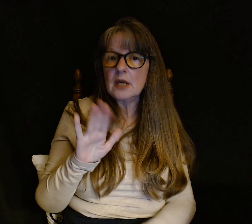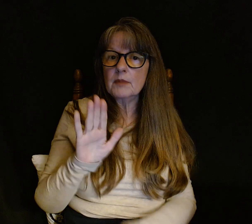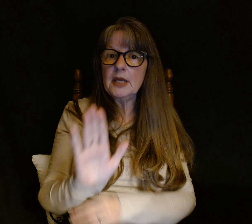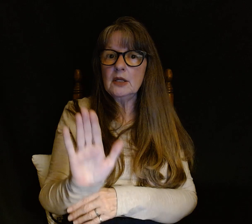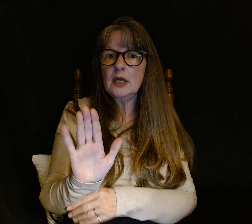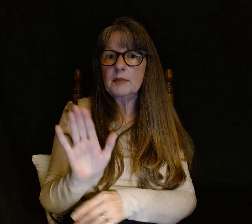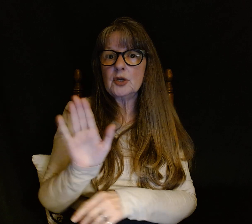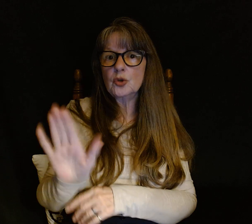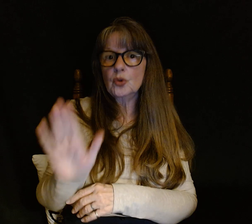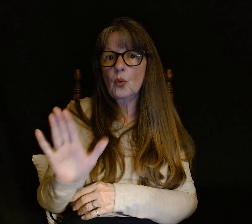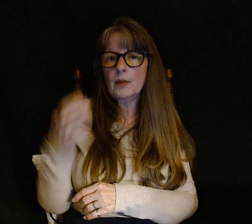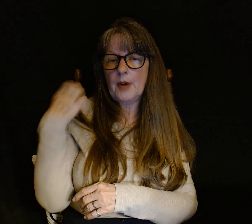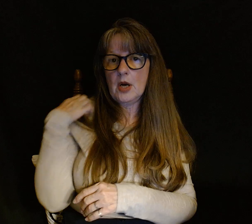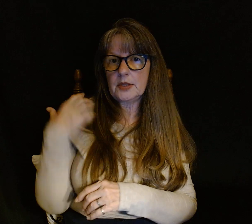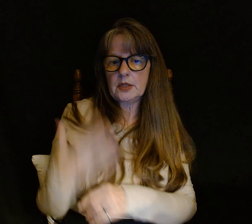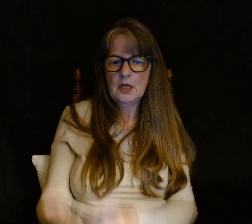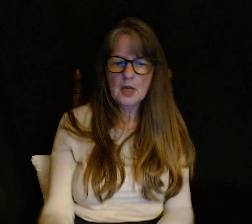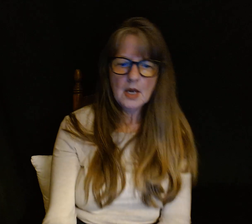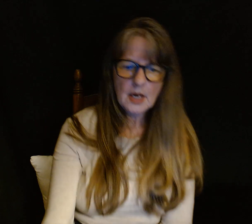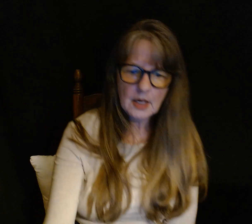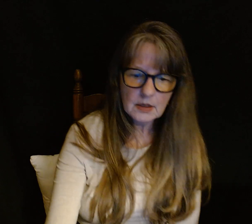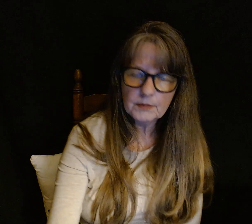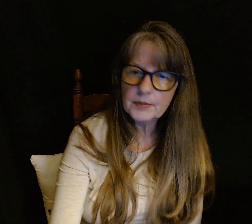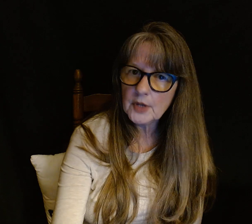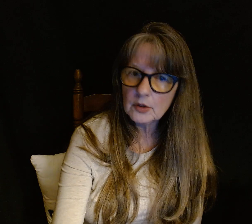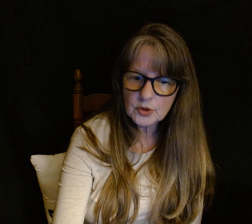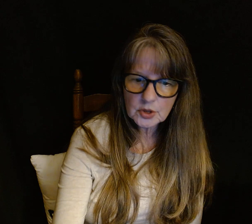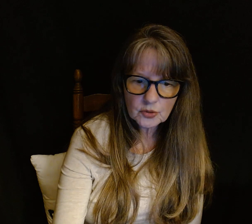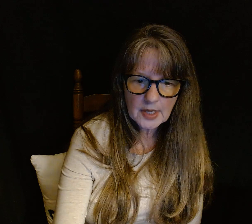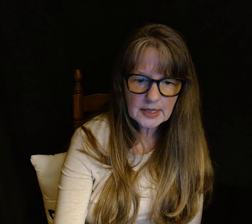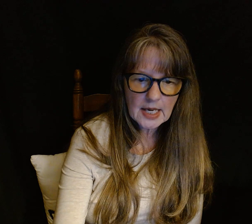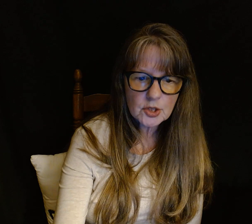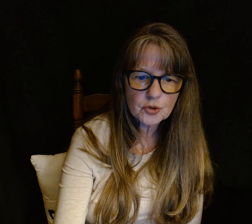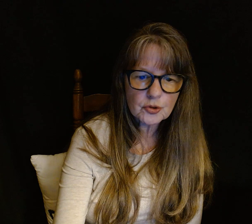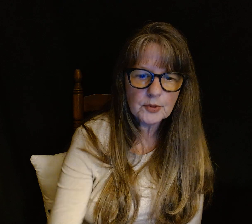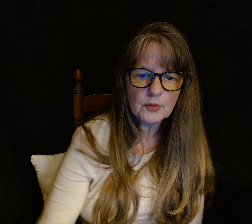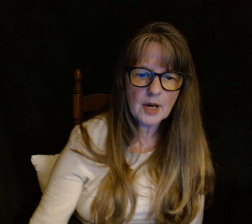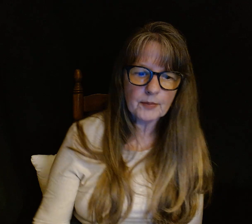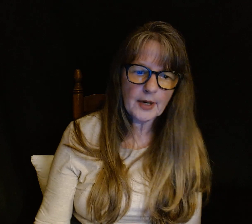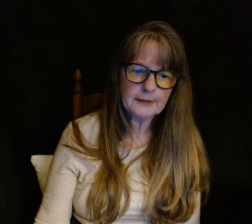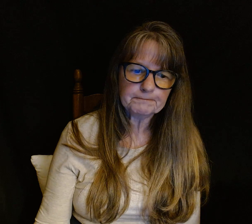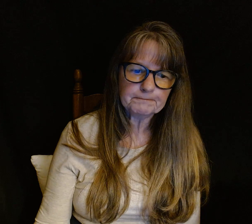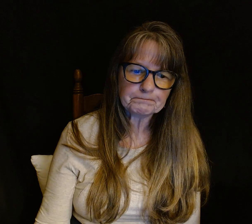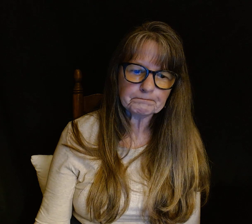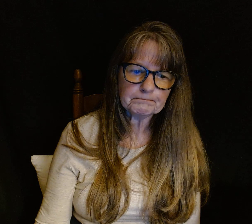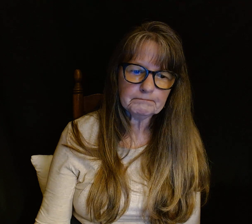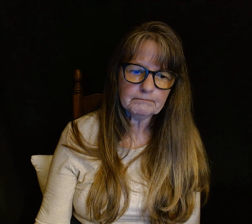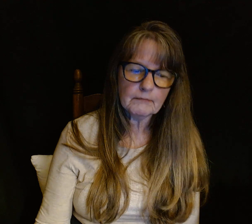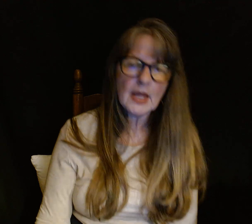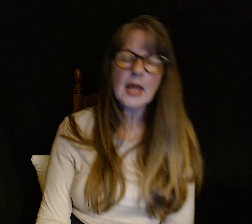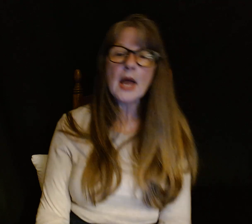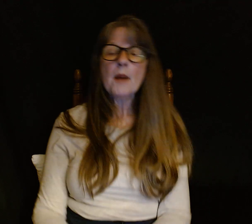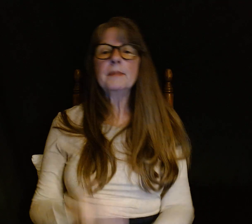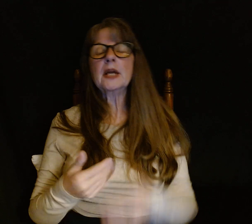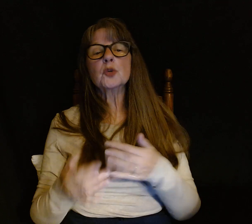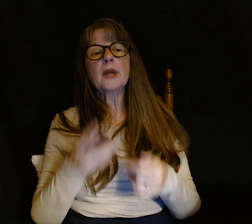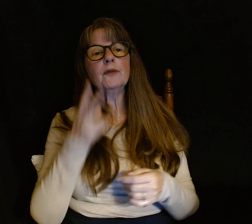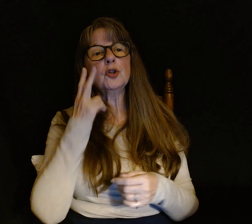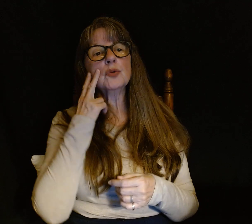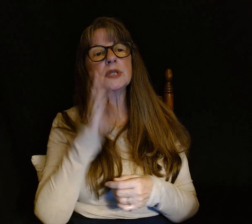be to your boss, but they're just trying to kind of trip you up, right? Because whenever you see